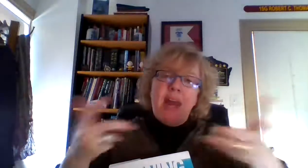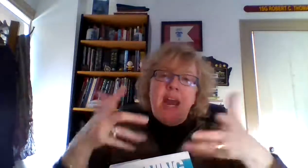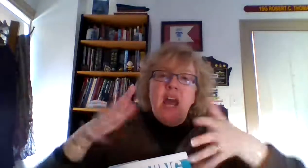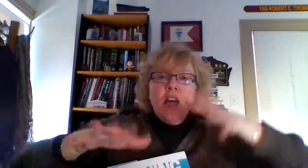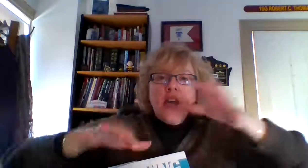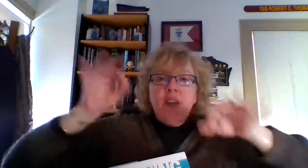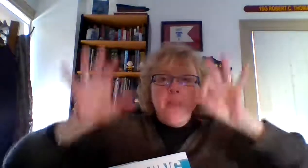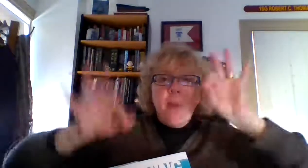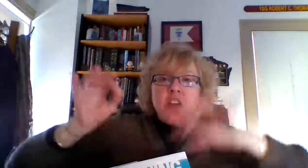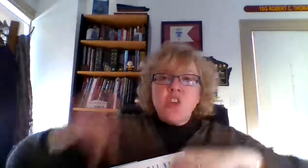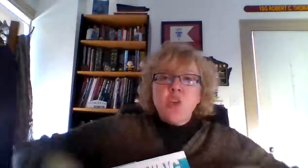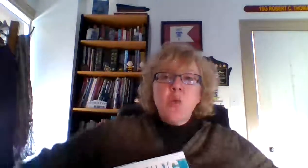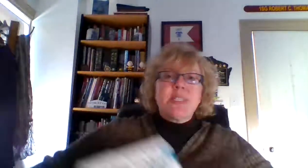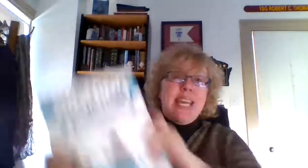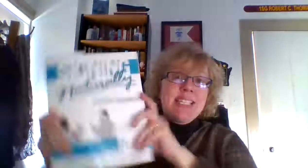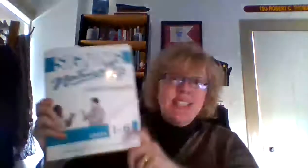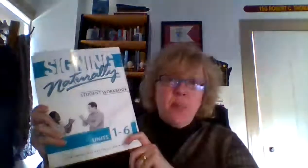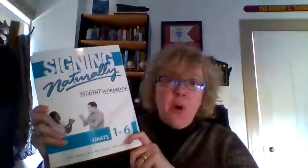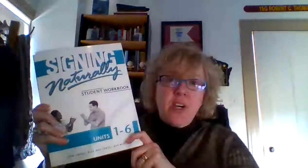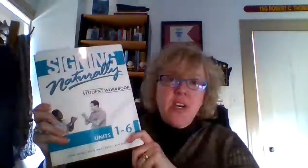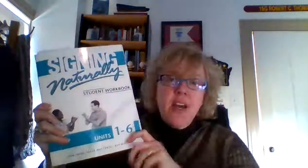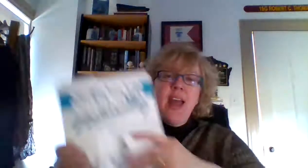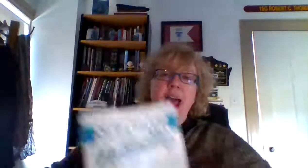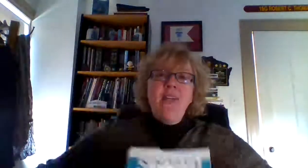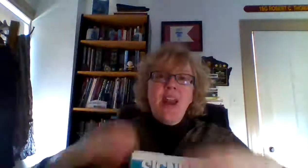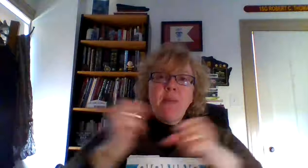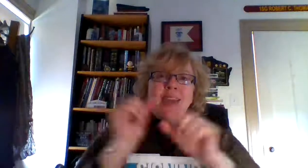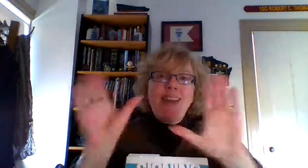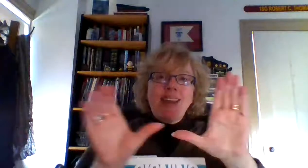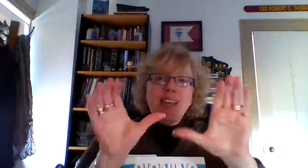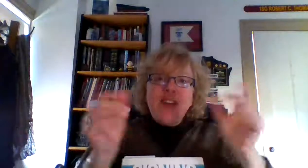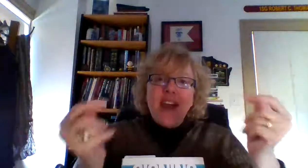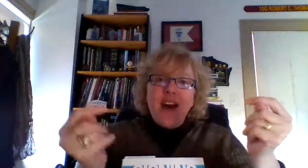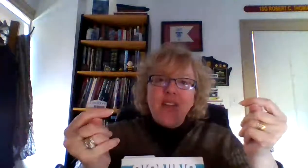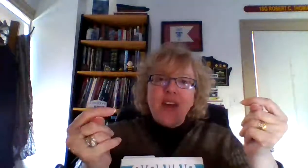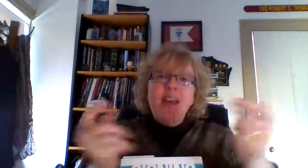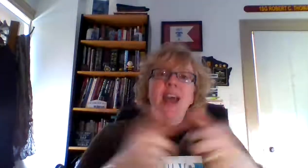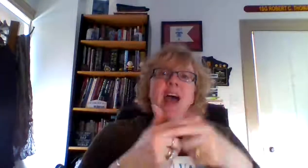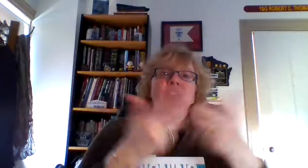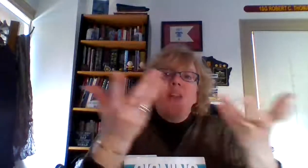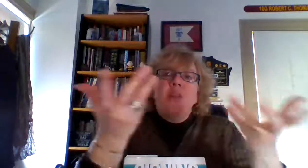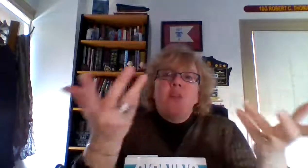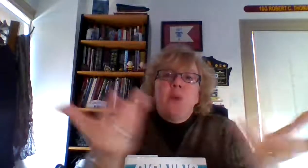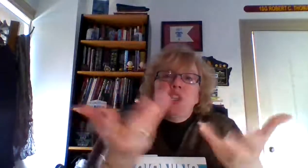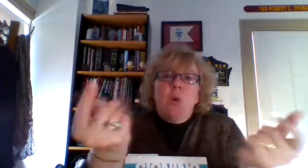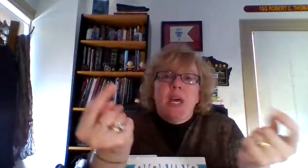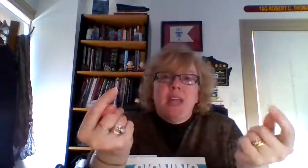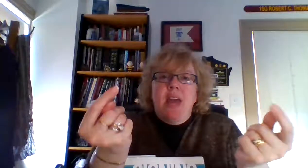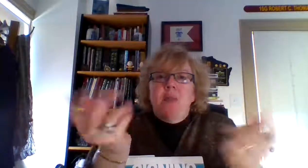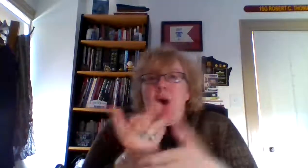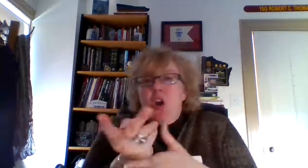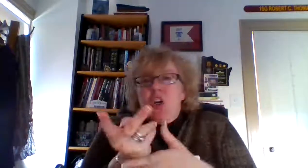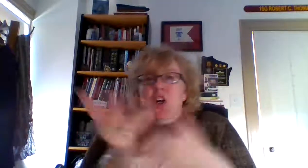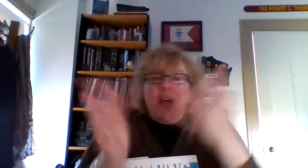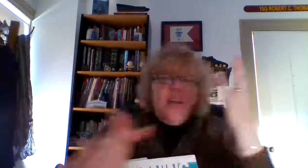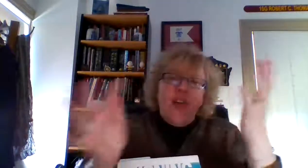I kind of pick and choose things in the book, and then I make an activity out of it, and then we do it and we partner and all that kind